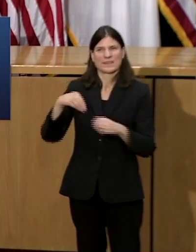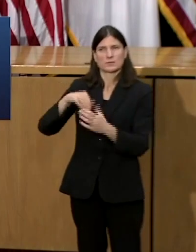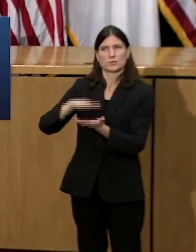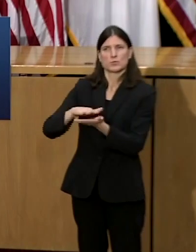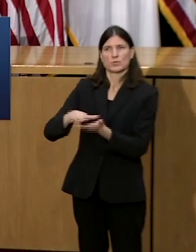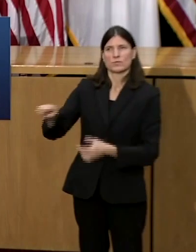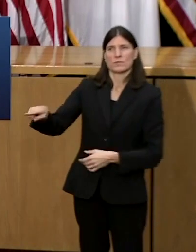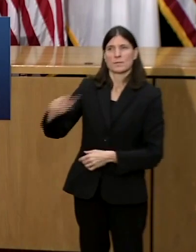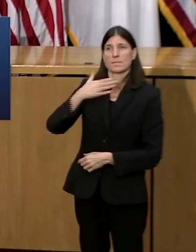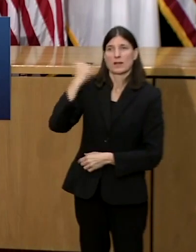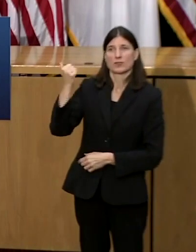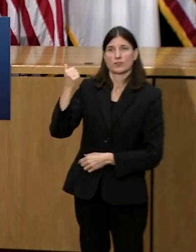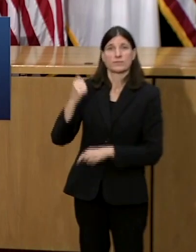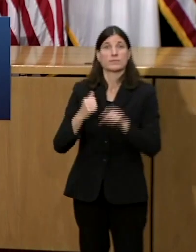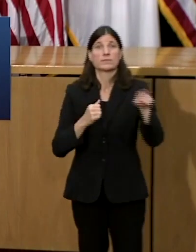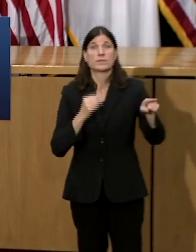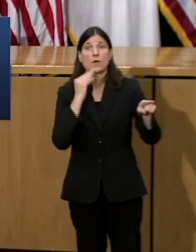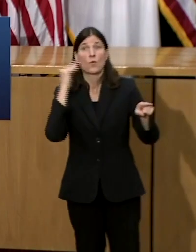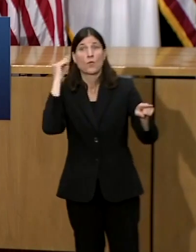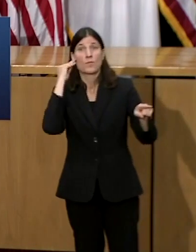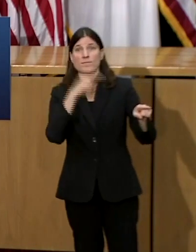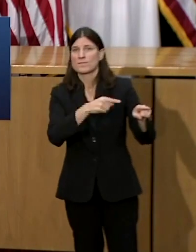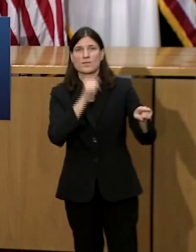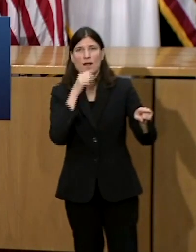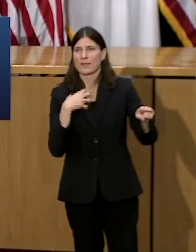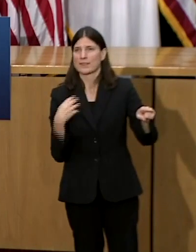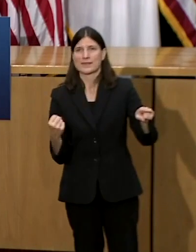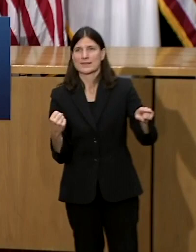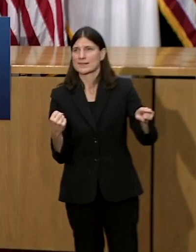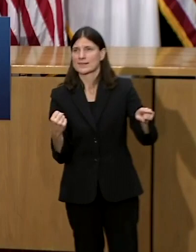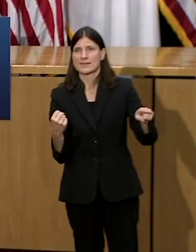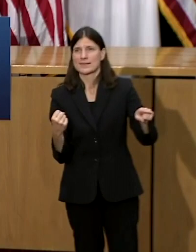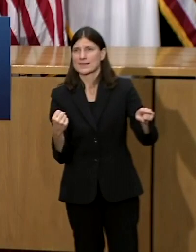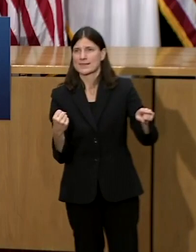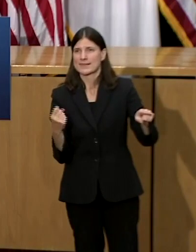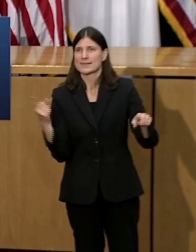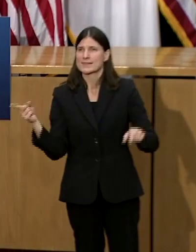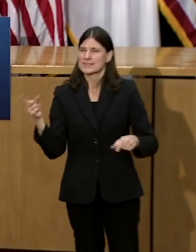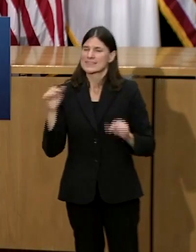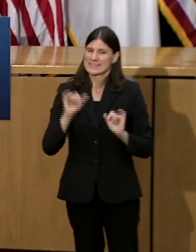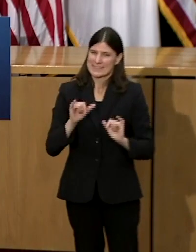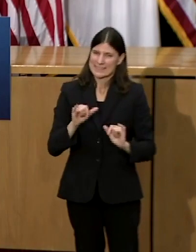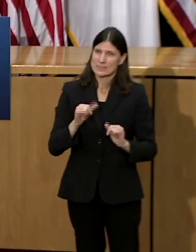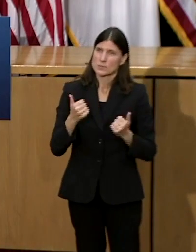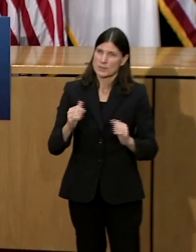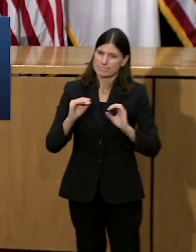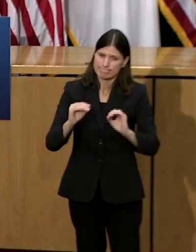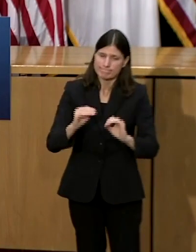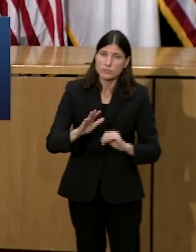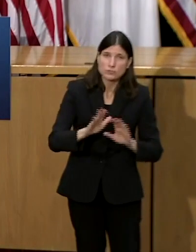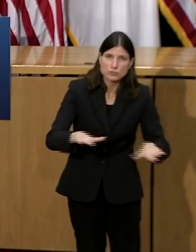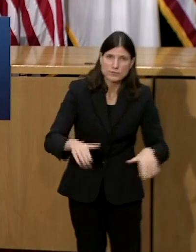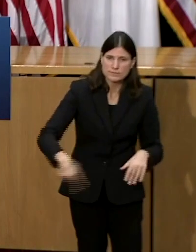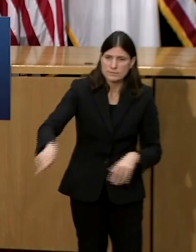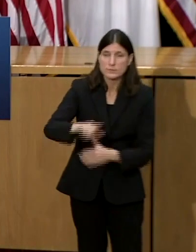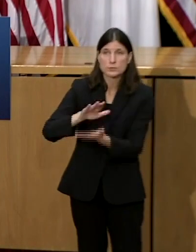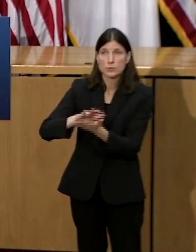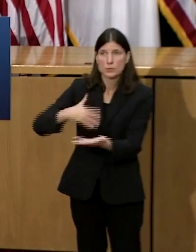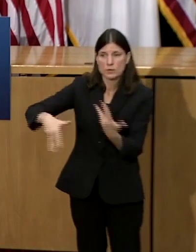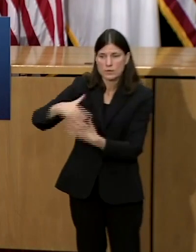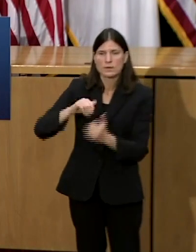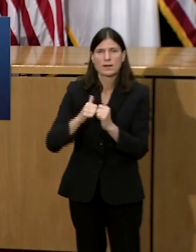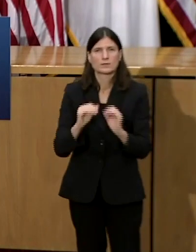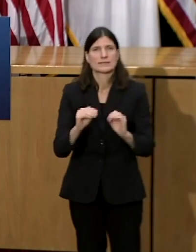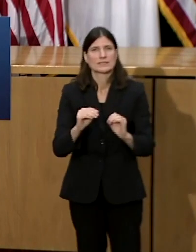identities and ride out tough new emotions with the support of caring, experienced adults. We cannot downplay the risk of